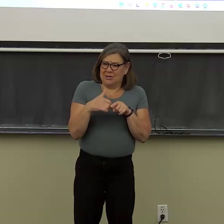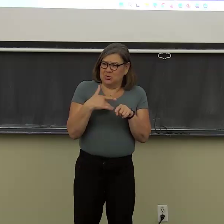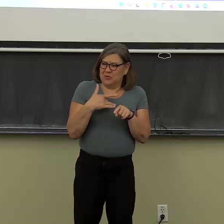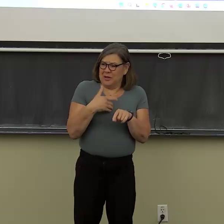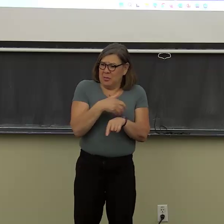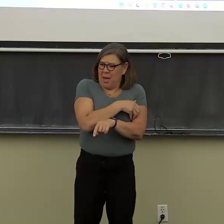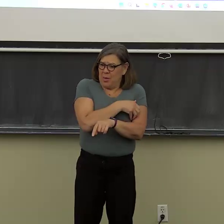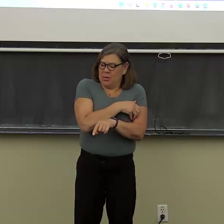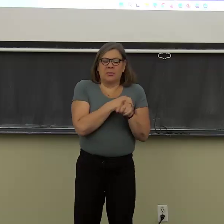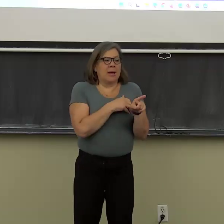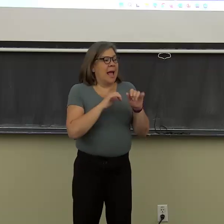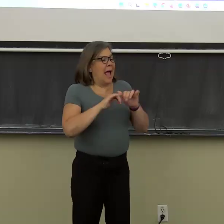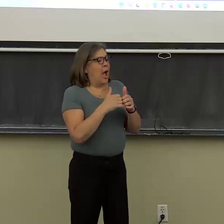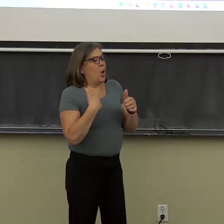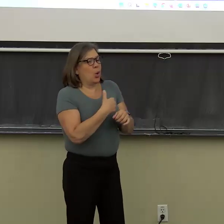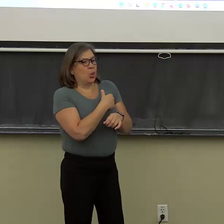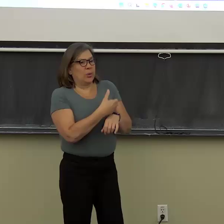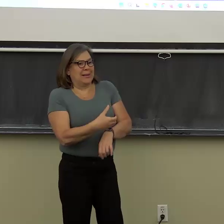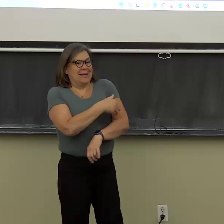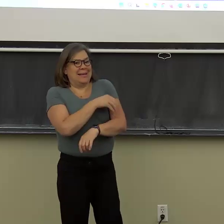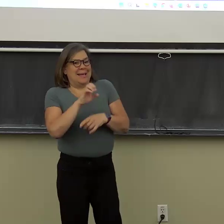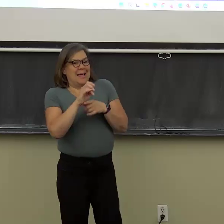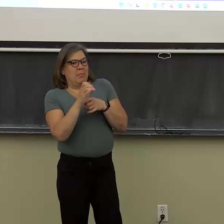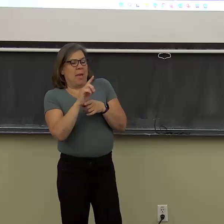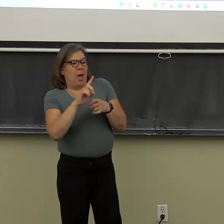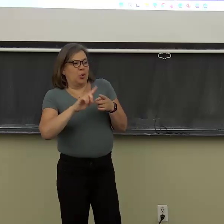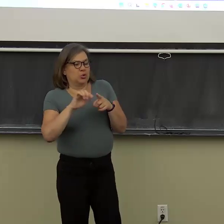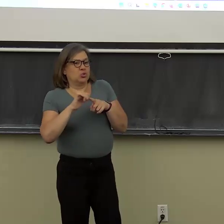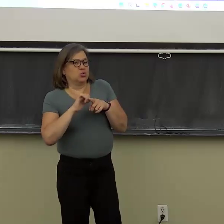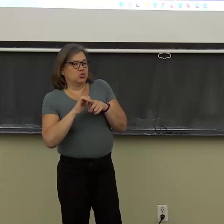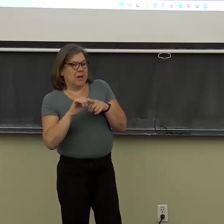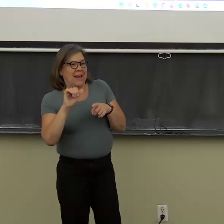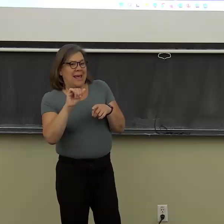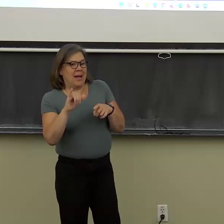do we become empowered to train AI? How do we become